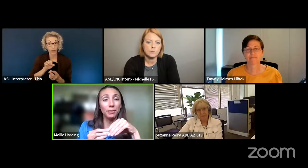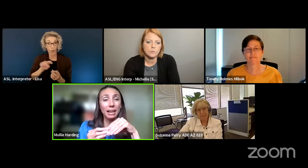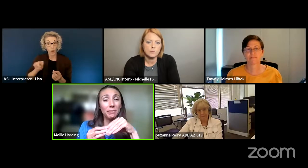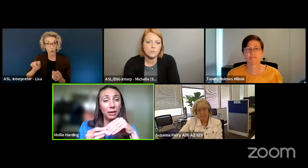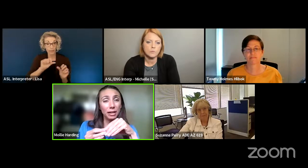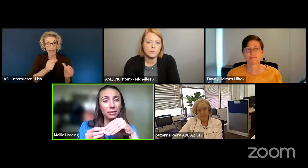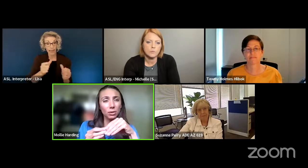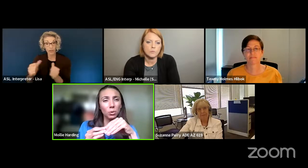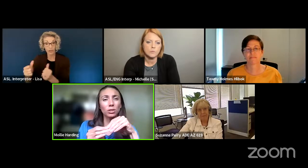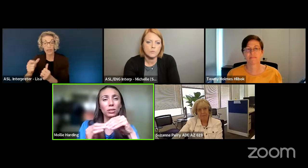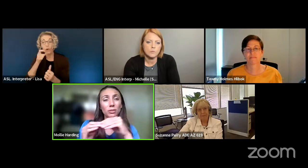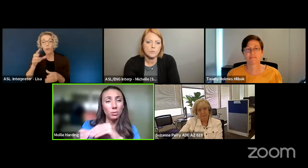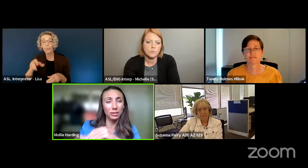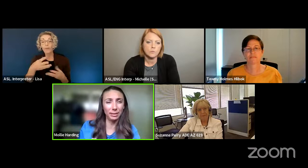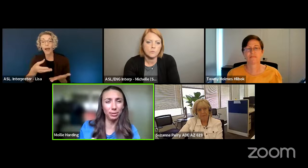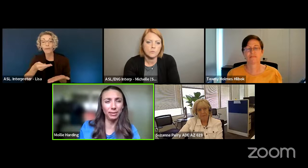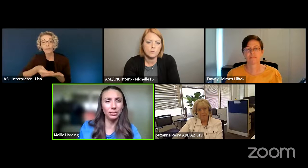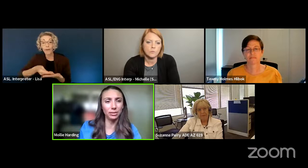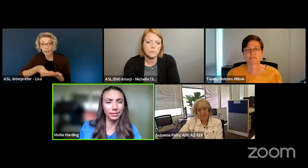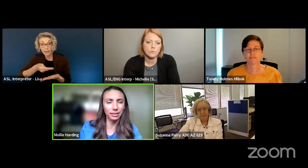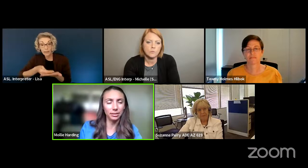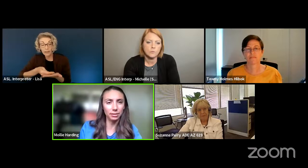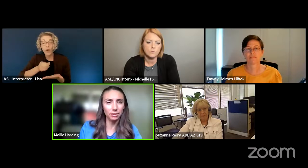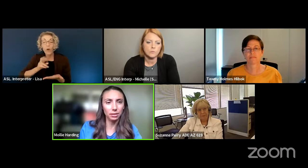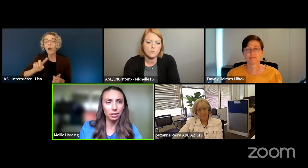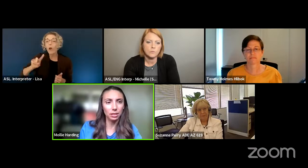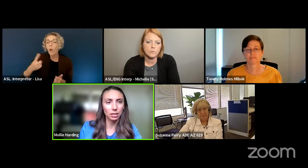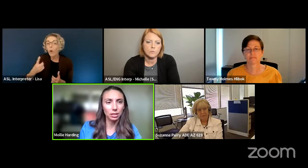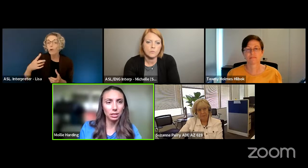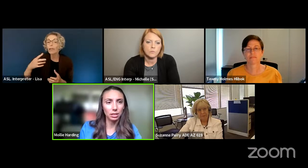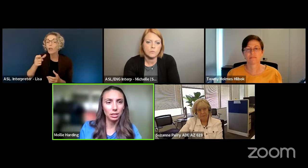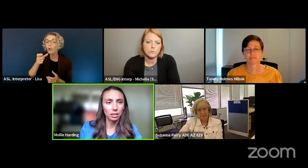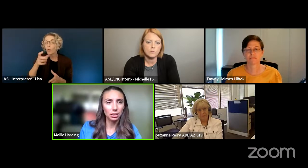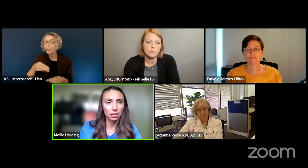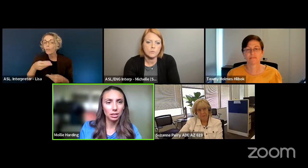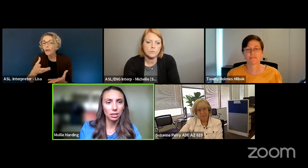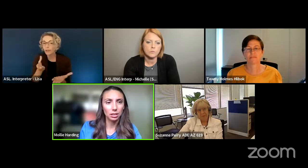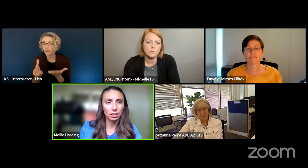agencies that provide funds, or just the ones that provide services?